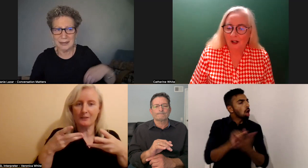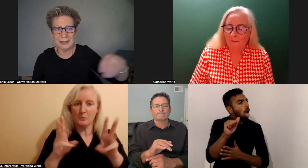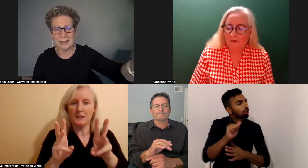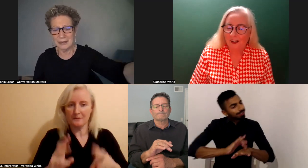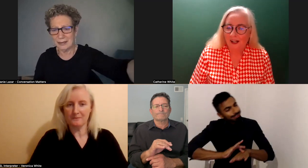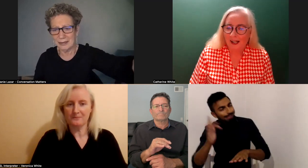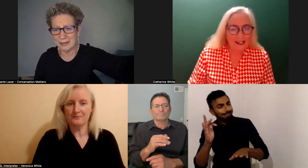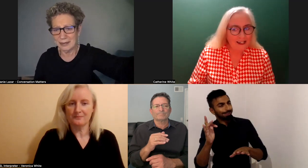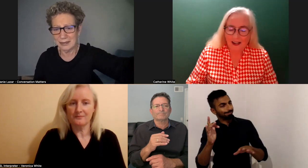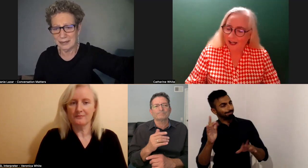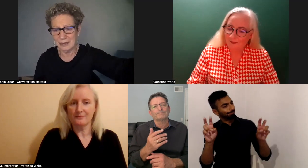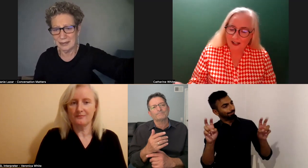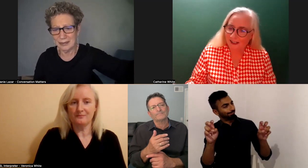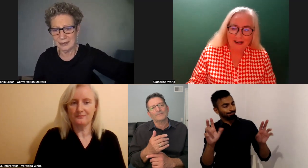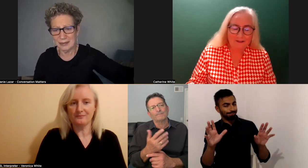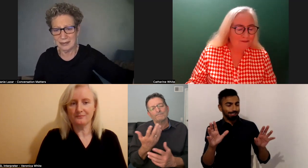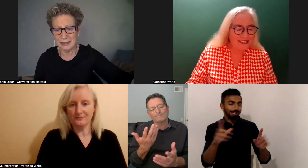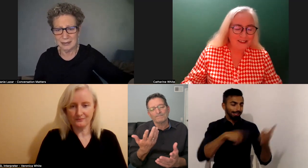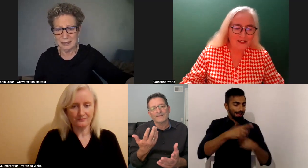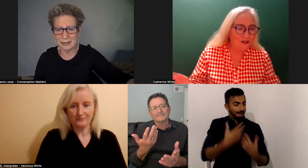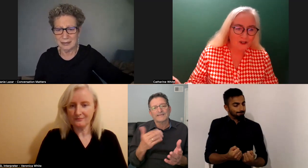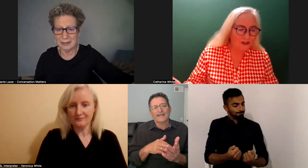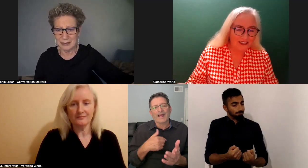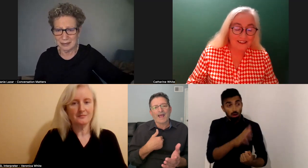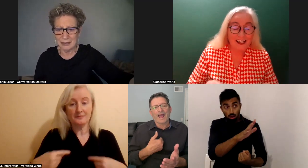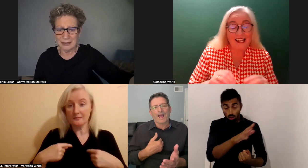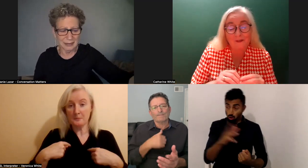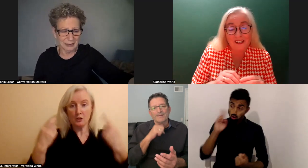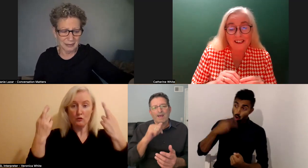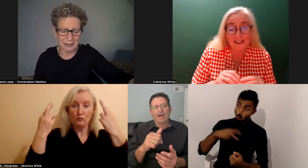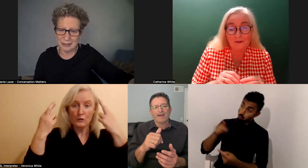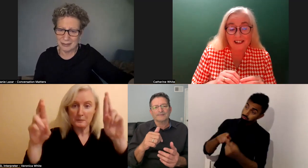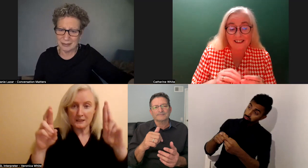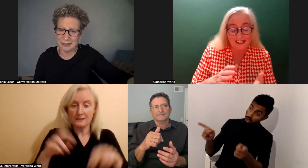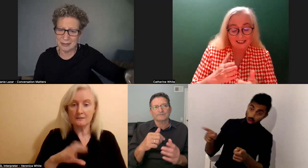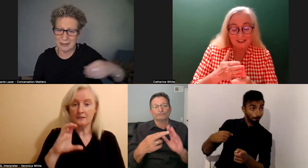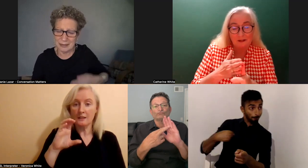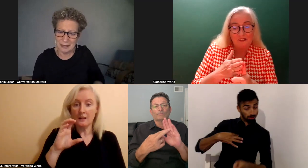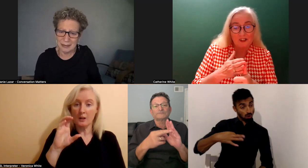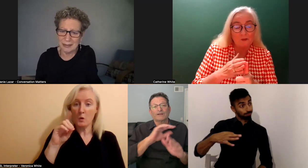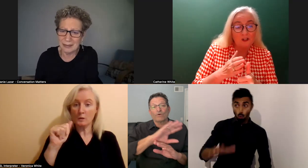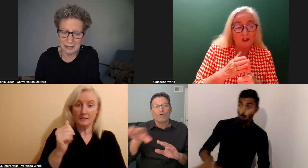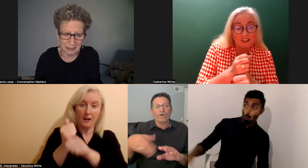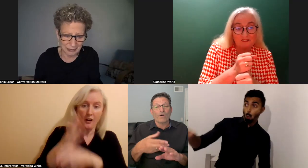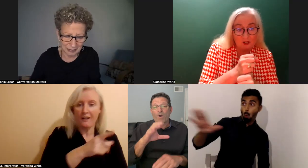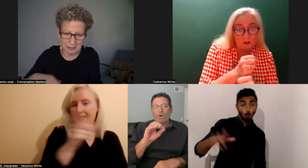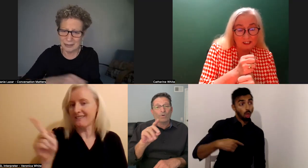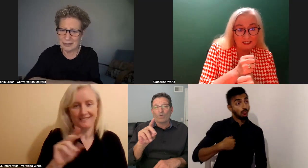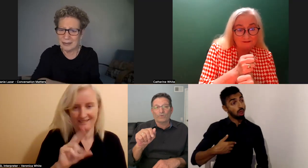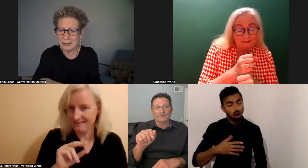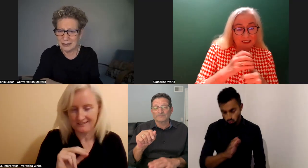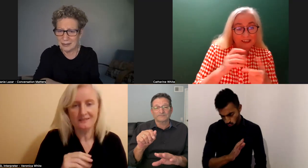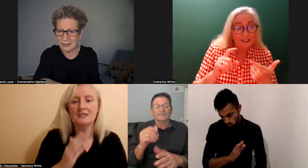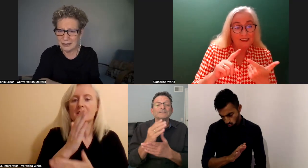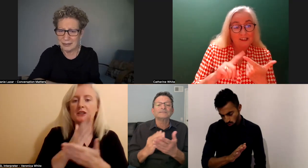Because again, I'm not representing all coders. And one thing that I will say is that some of us will call ourselves